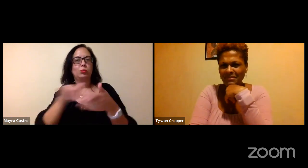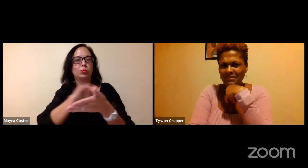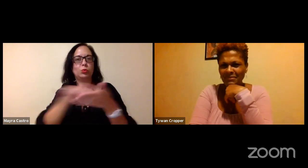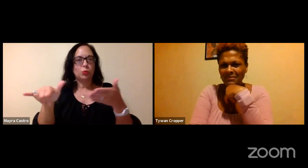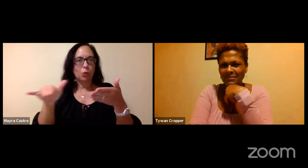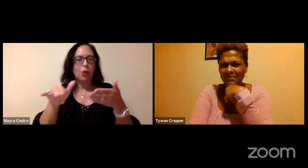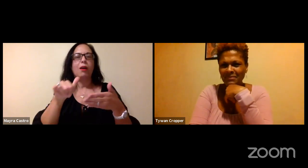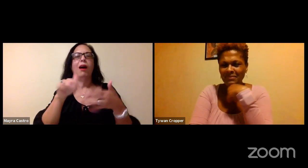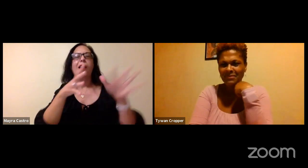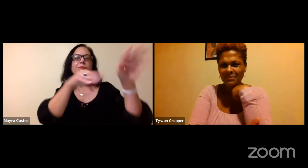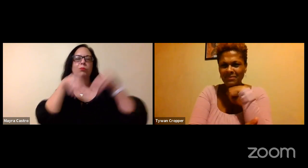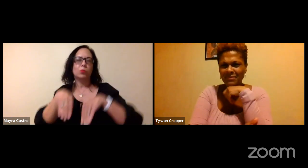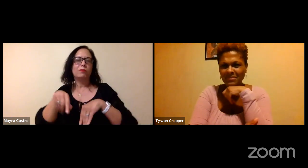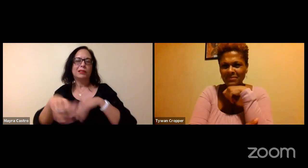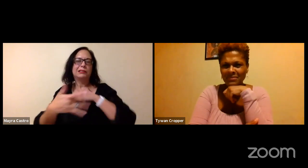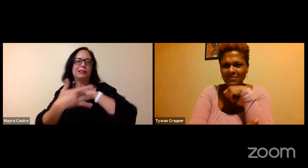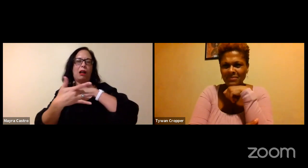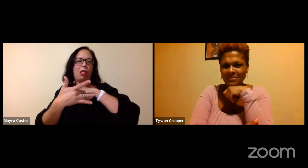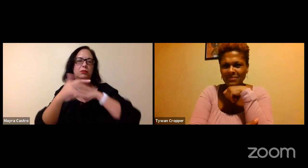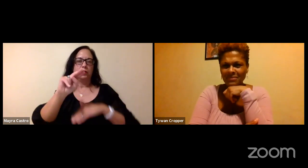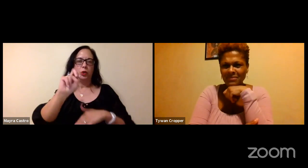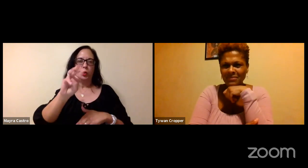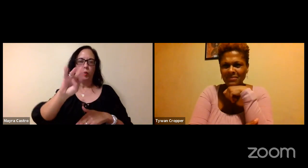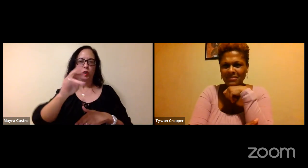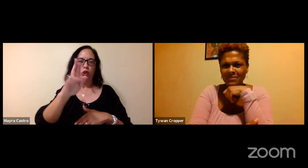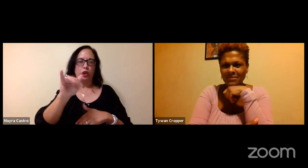when Mom and Dad came to New York,